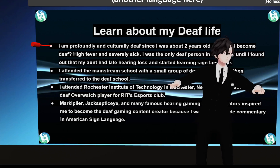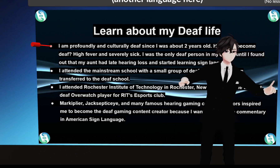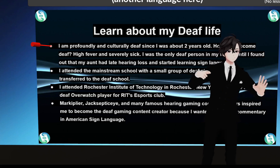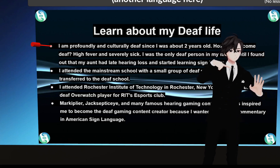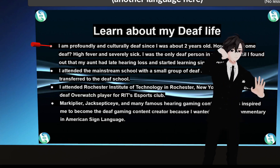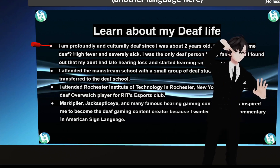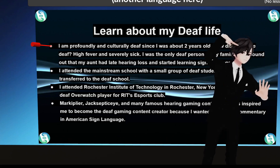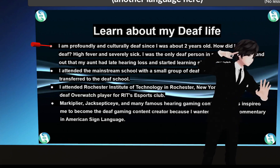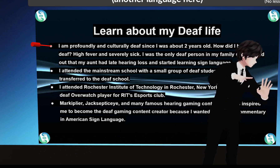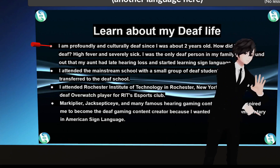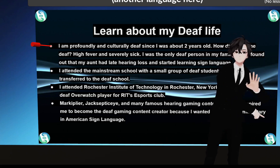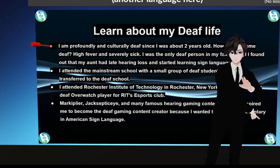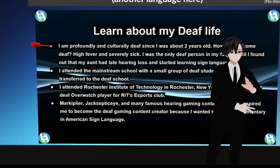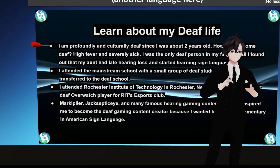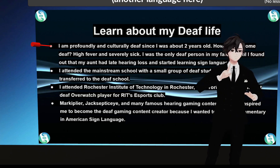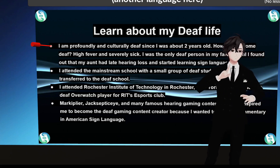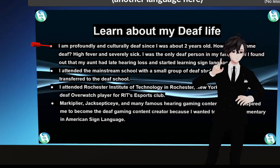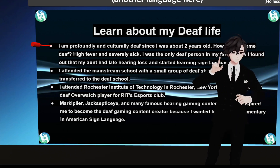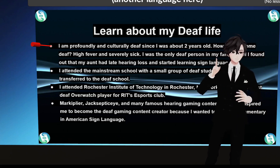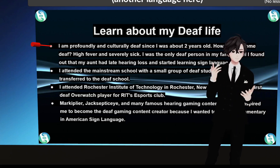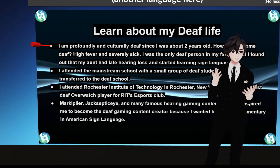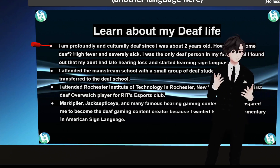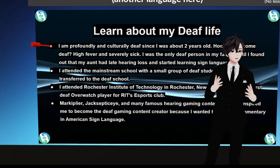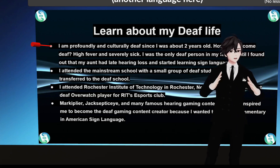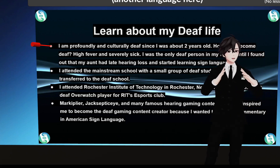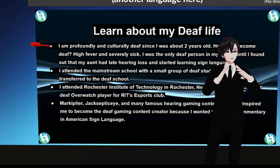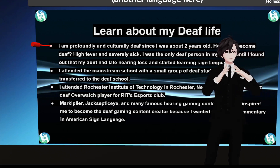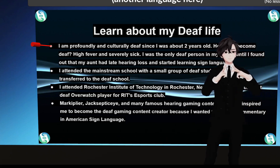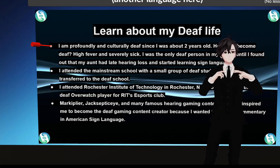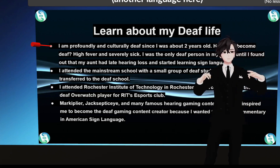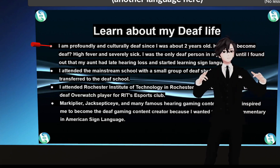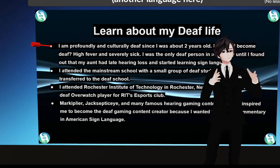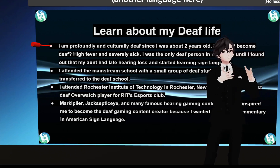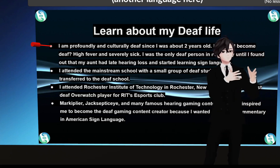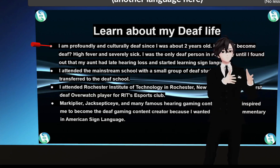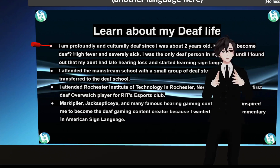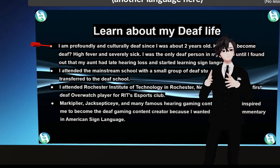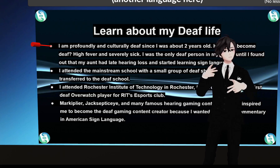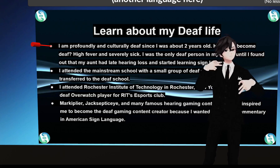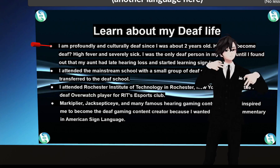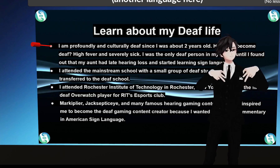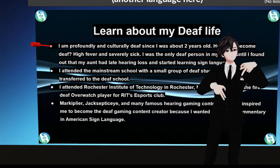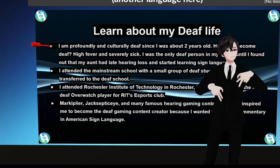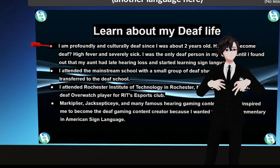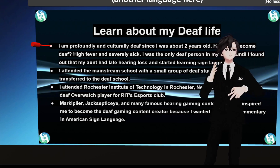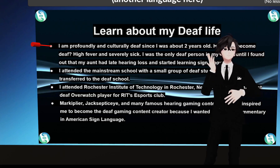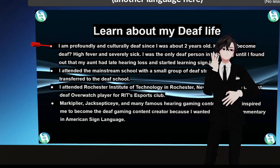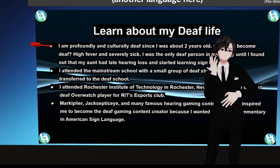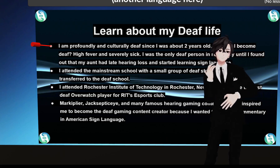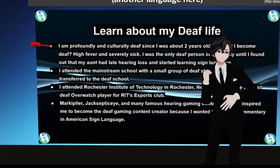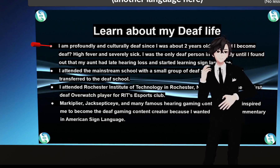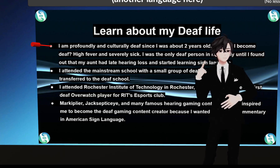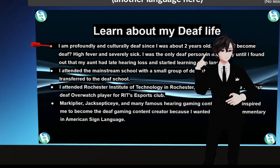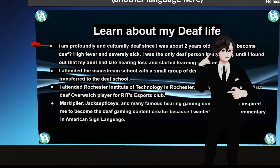And there's also the range in which one can hear for those who have residual hearing and those who are profoundly